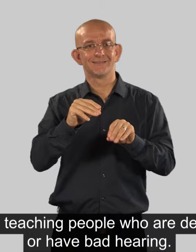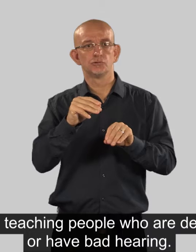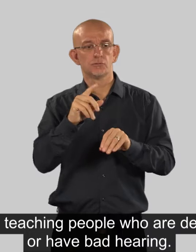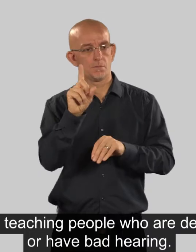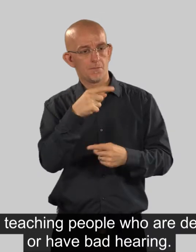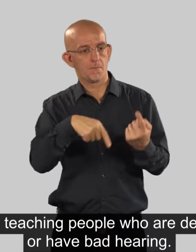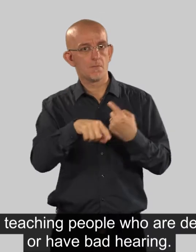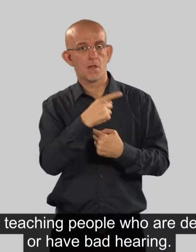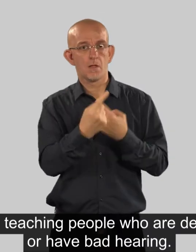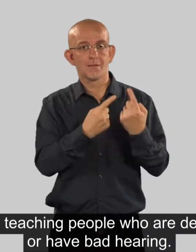hearing.